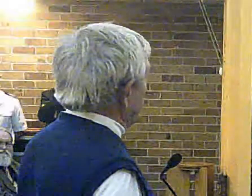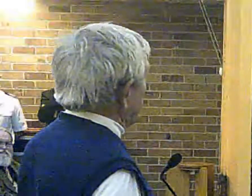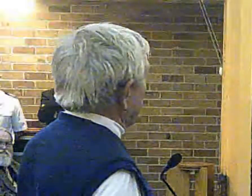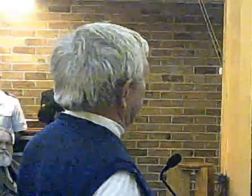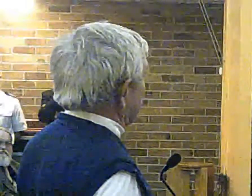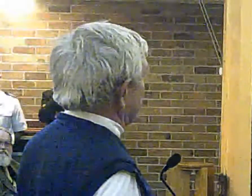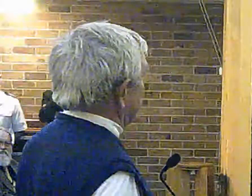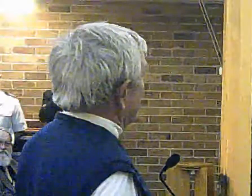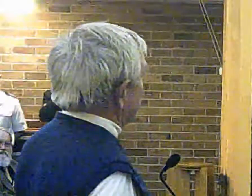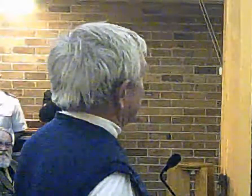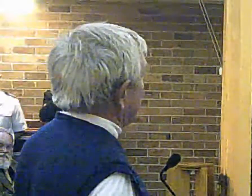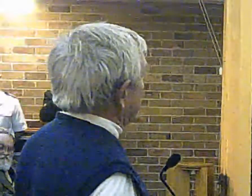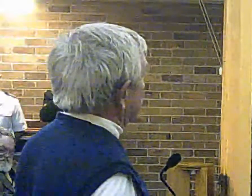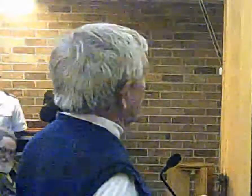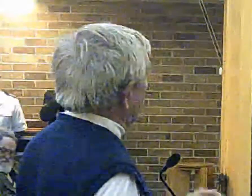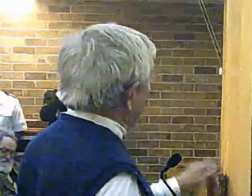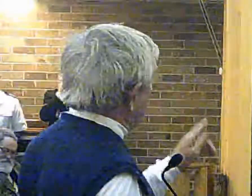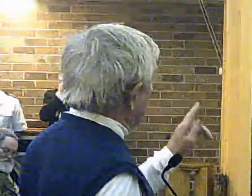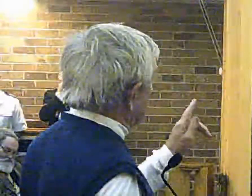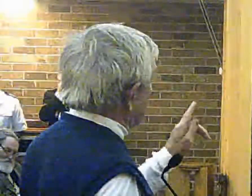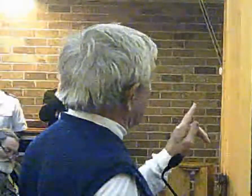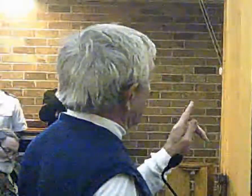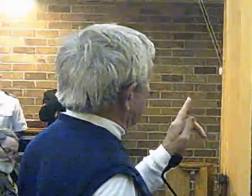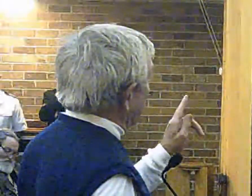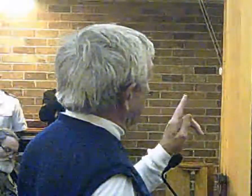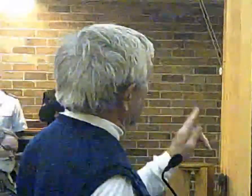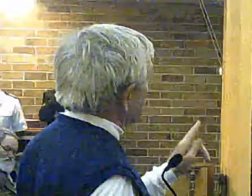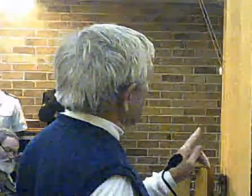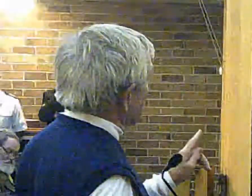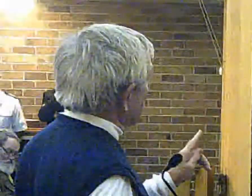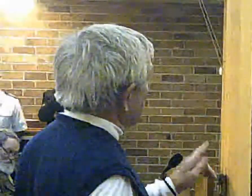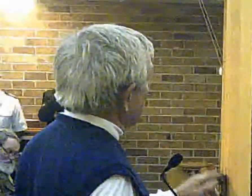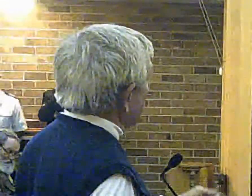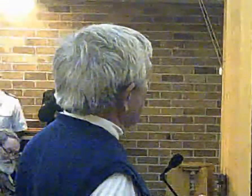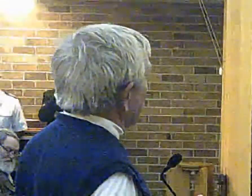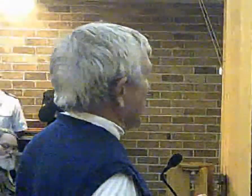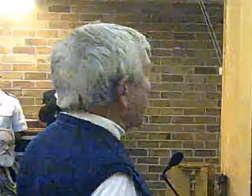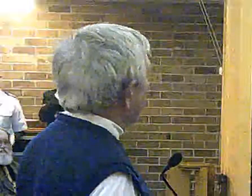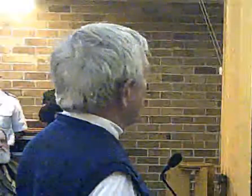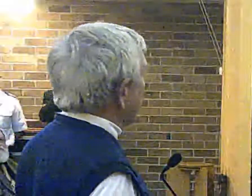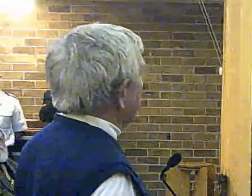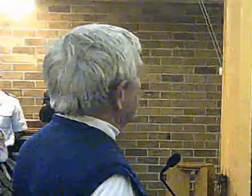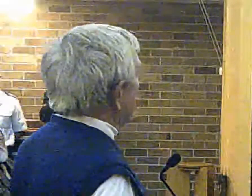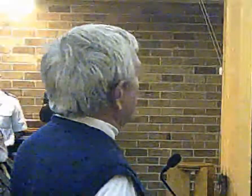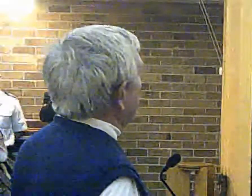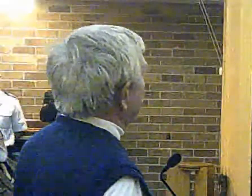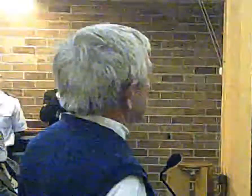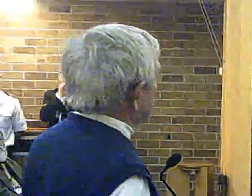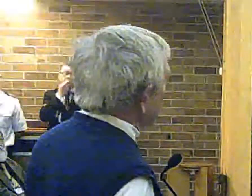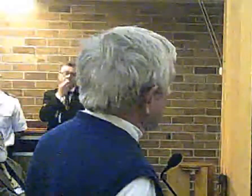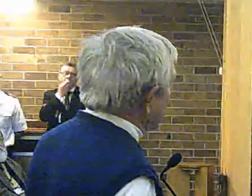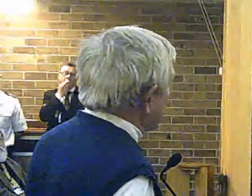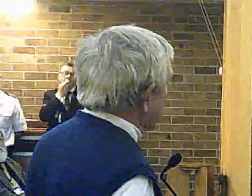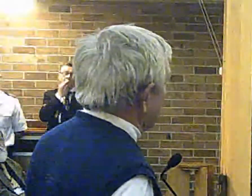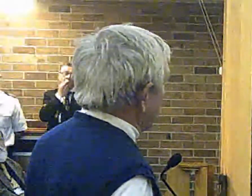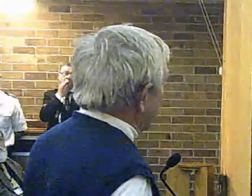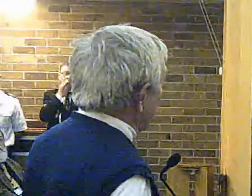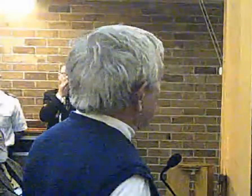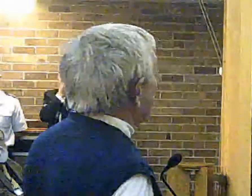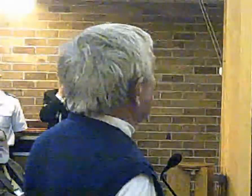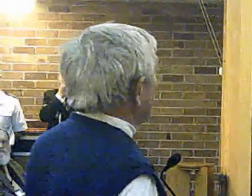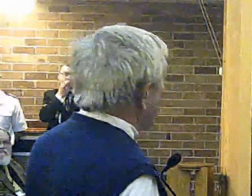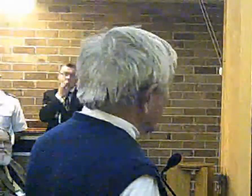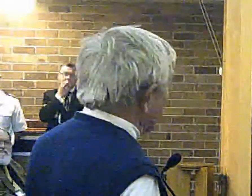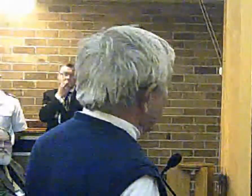mentioned the average response times with the closures at West Kirby. But I haven't heard what the average response times will